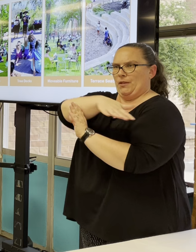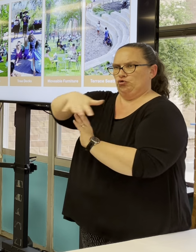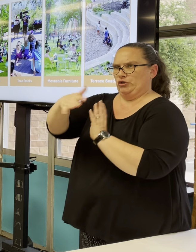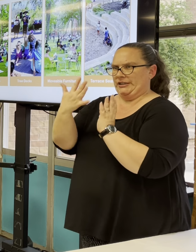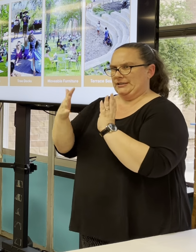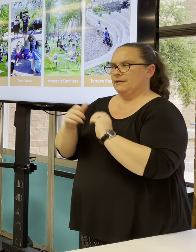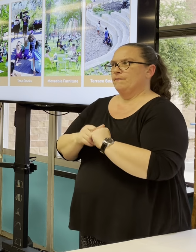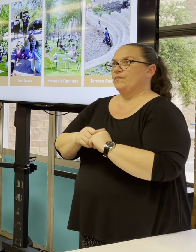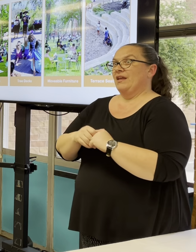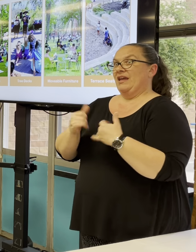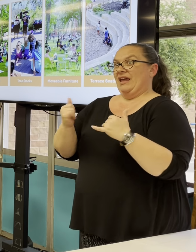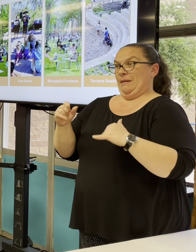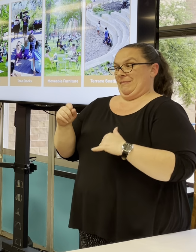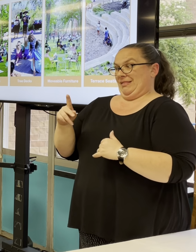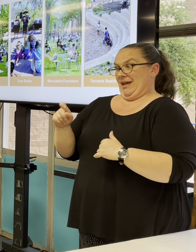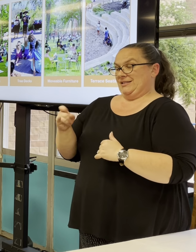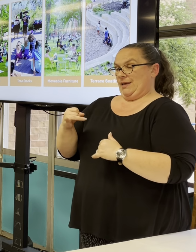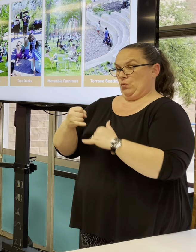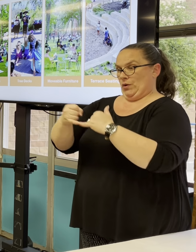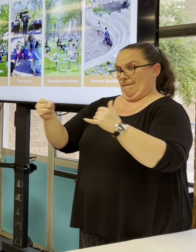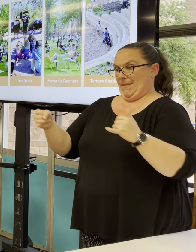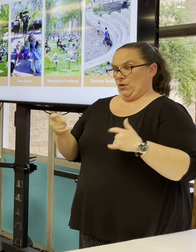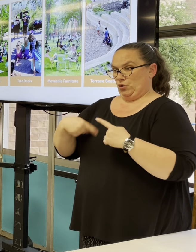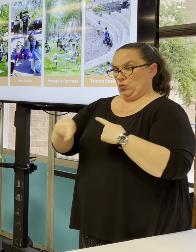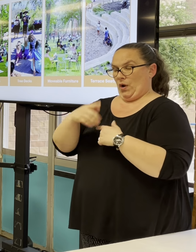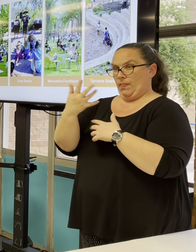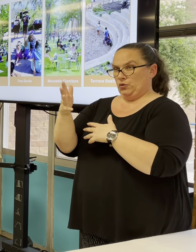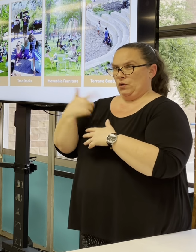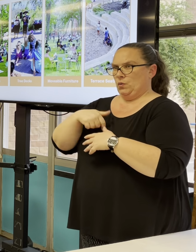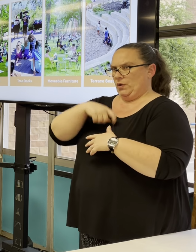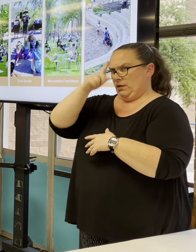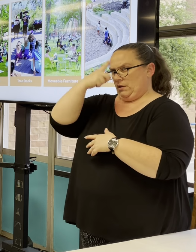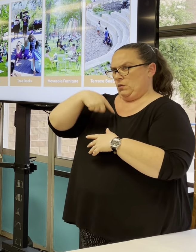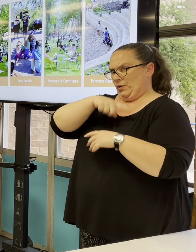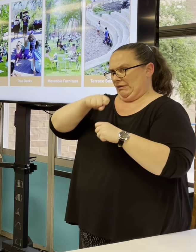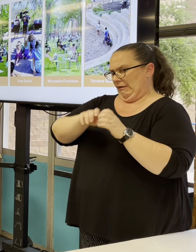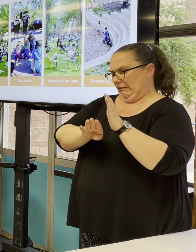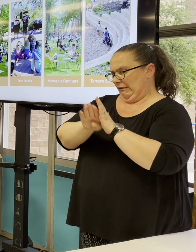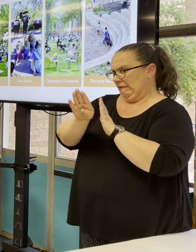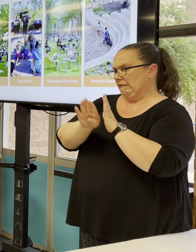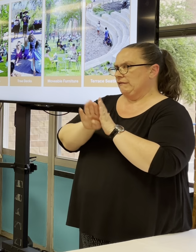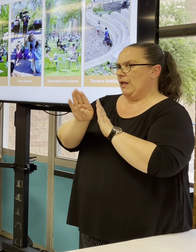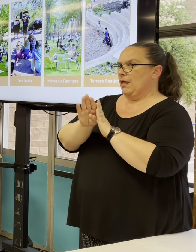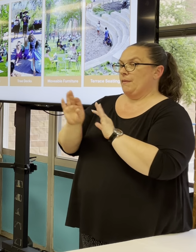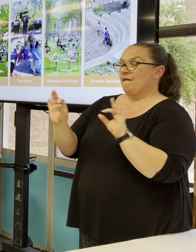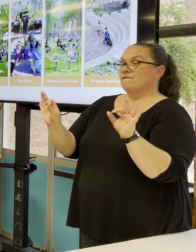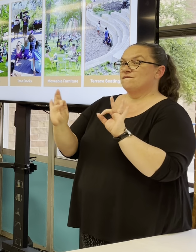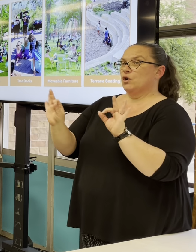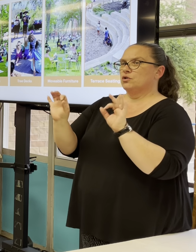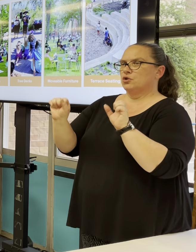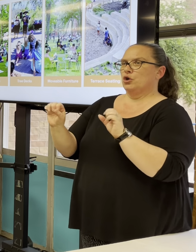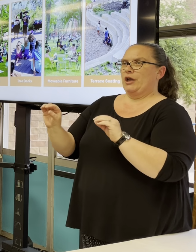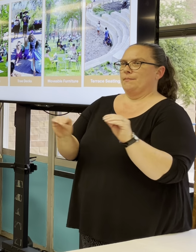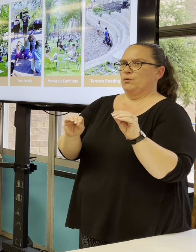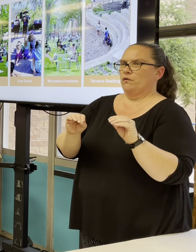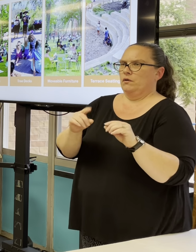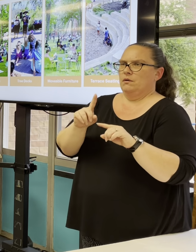about playscape and we need to create a boundary around it, we think we can develop a movable furniture strategy that won't walk